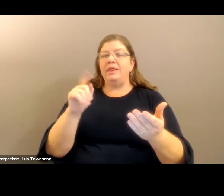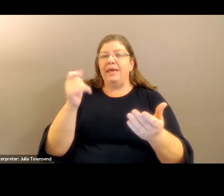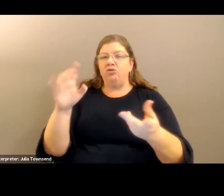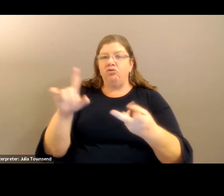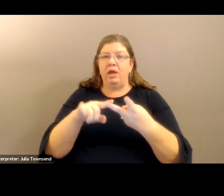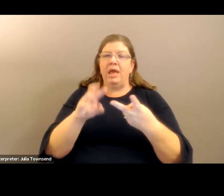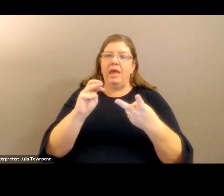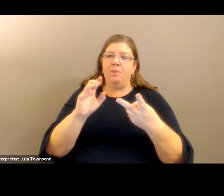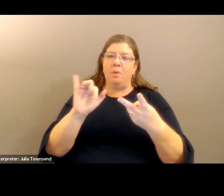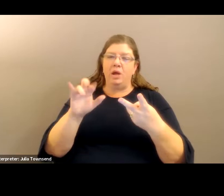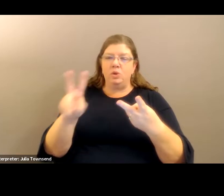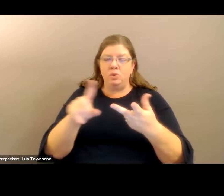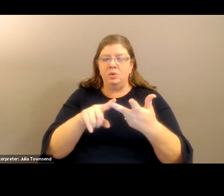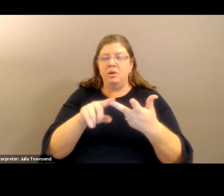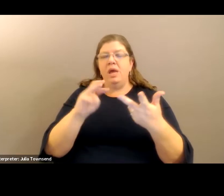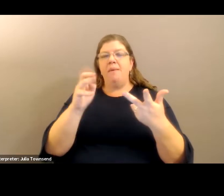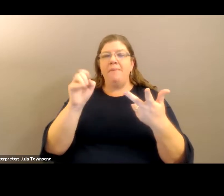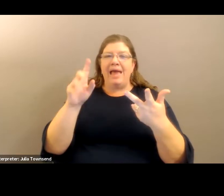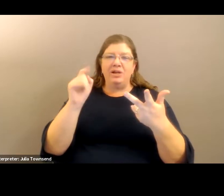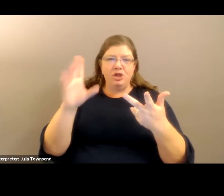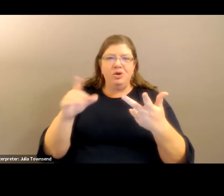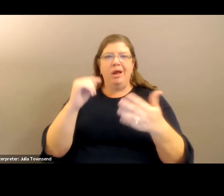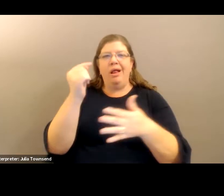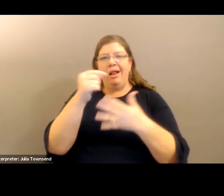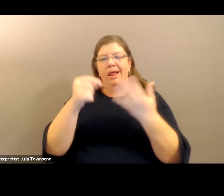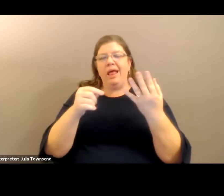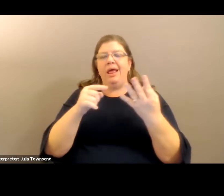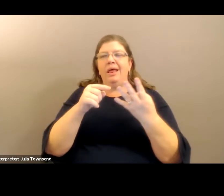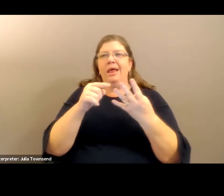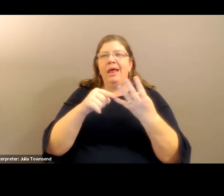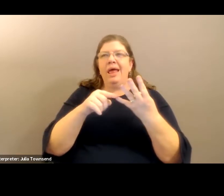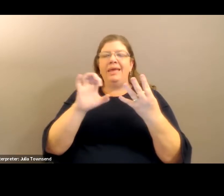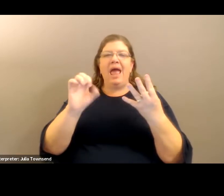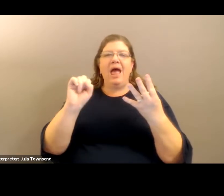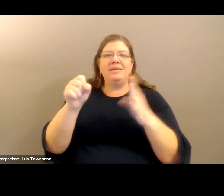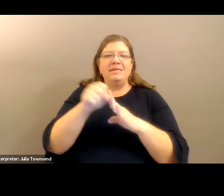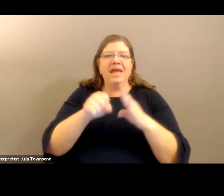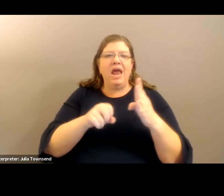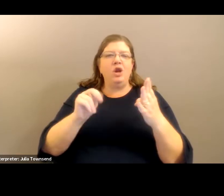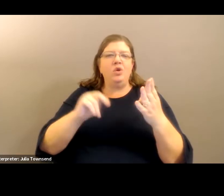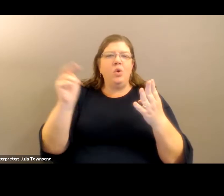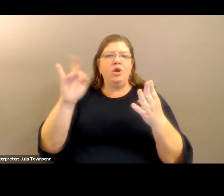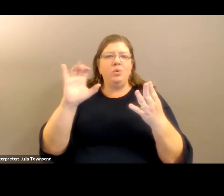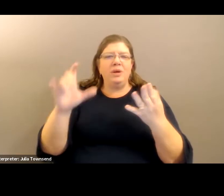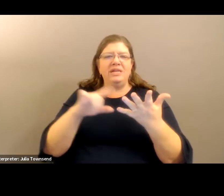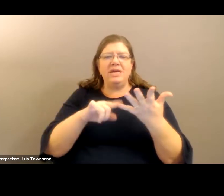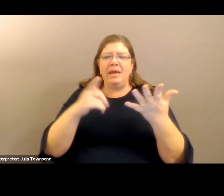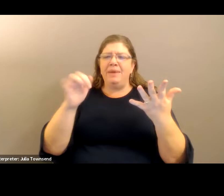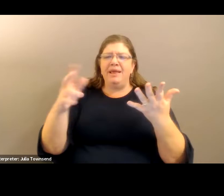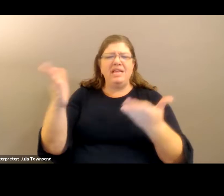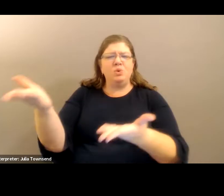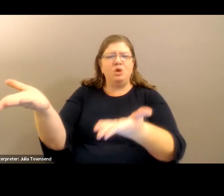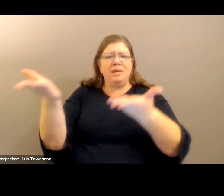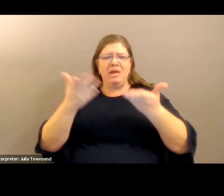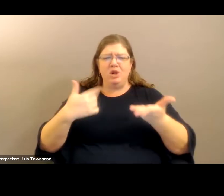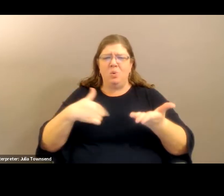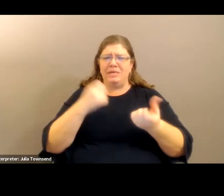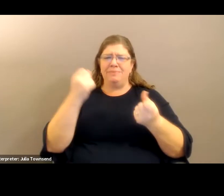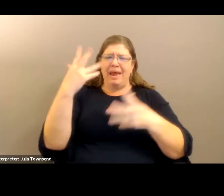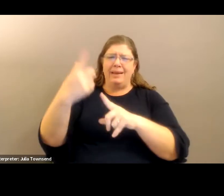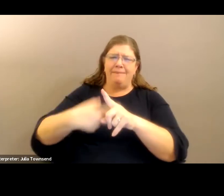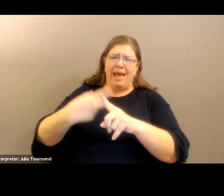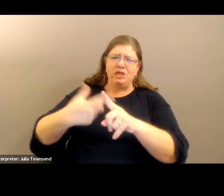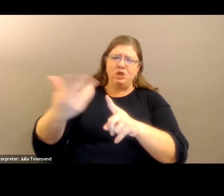Master Teacher, Cal State Northridge, and the Peak Nursing Fellowship, these were all submitted to us months ago. So